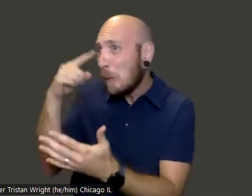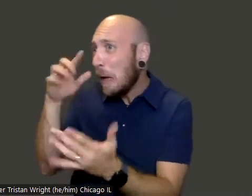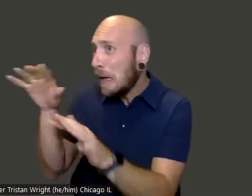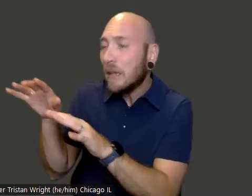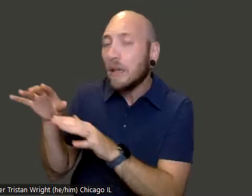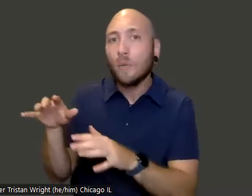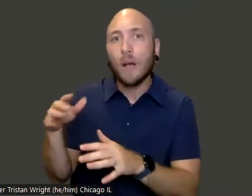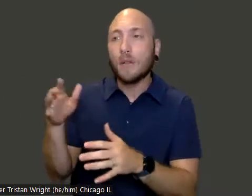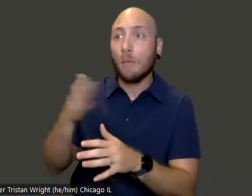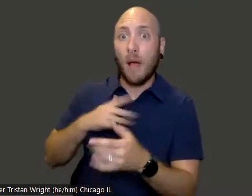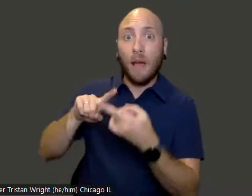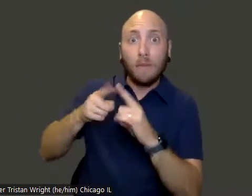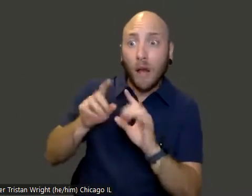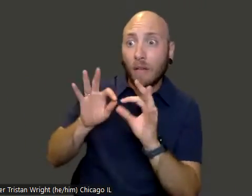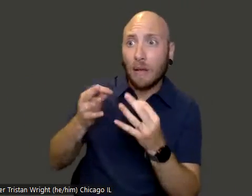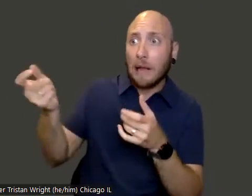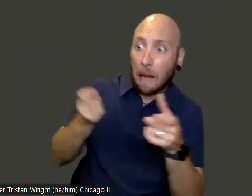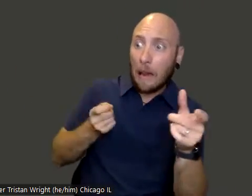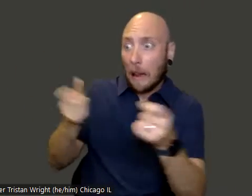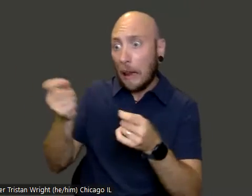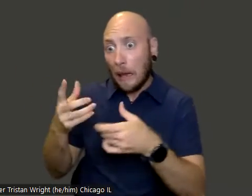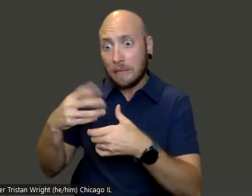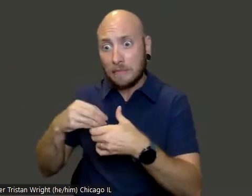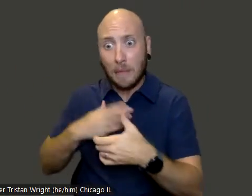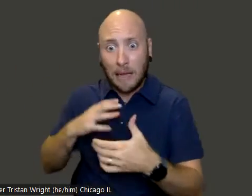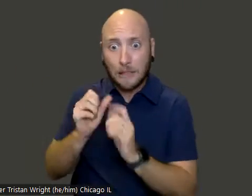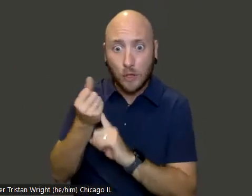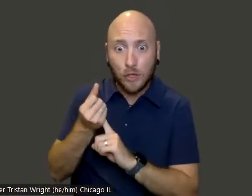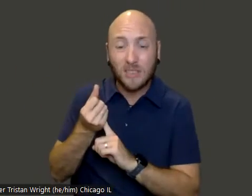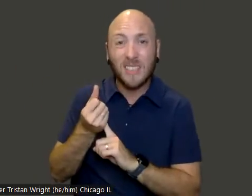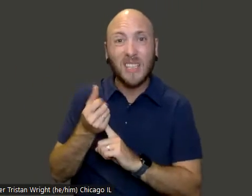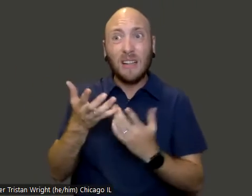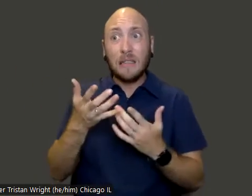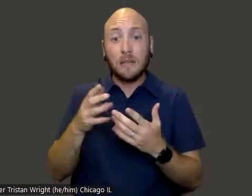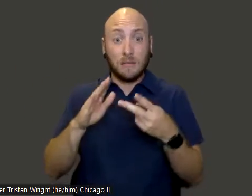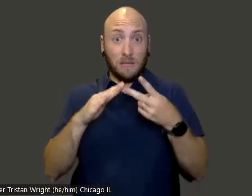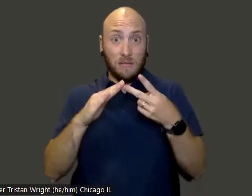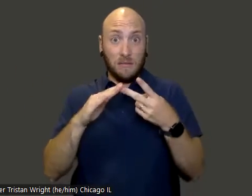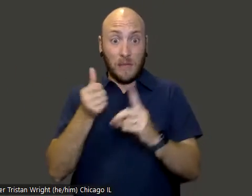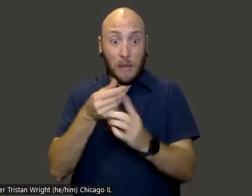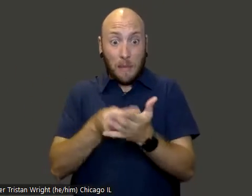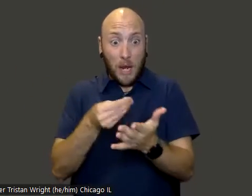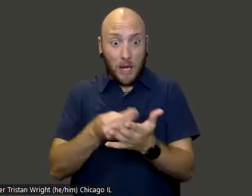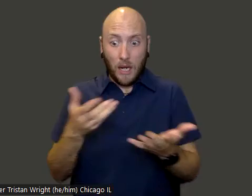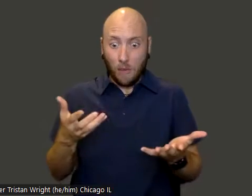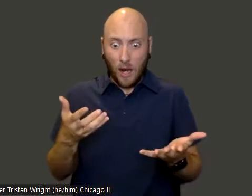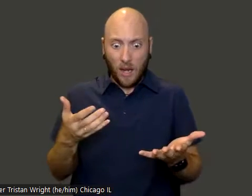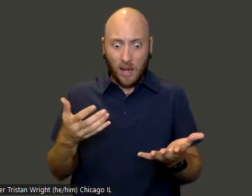pull them in. It affects my pocketbook. I only make so much money. I don't want to give up more of it.